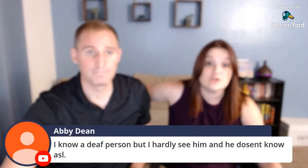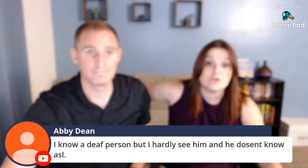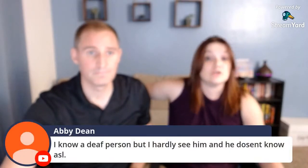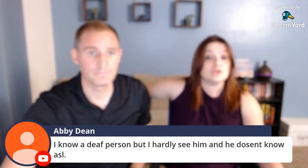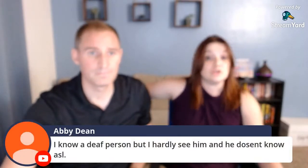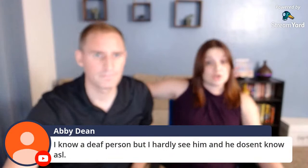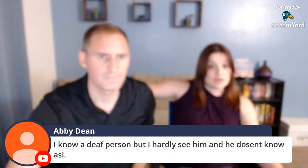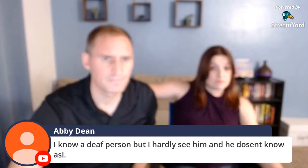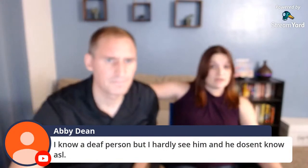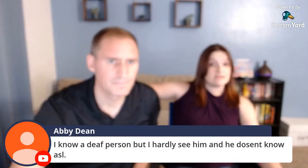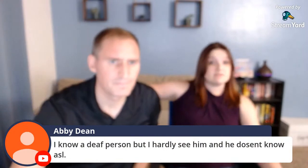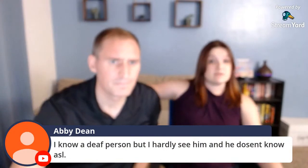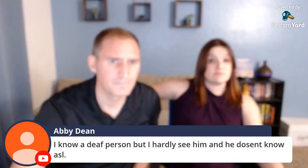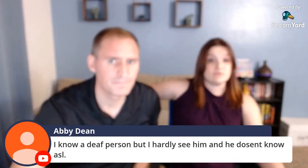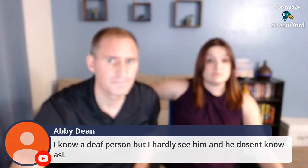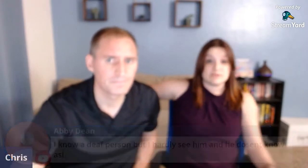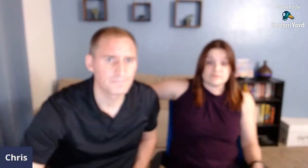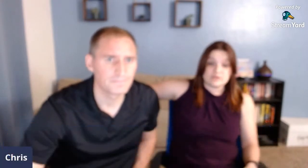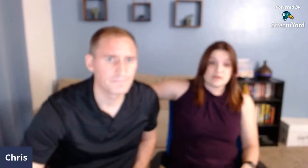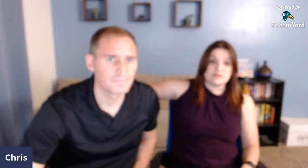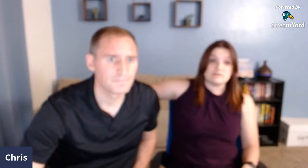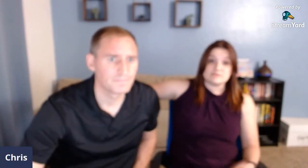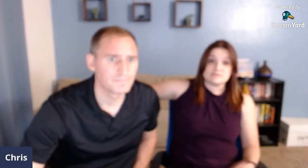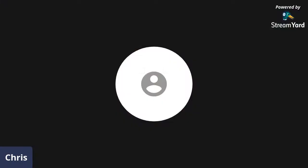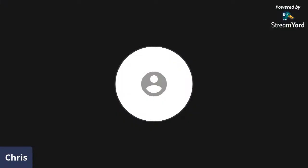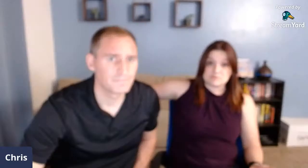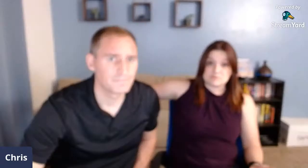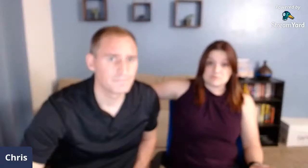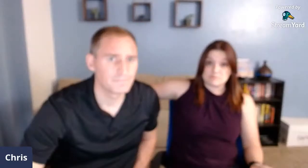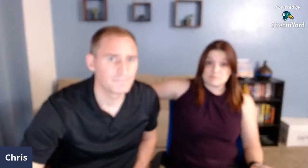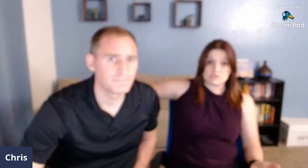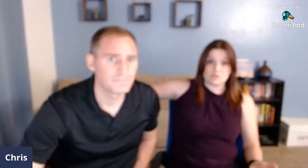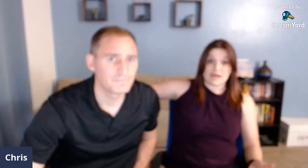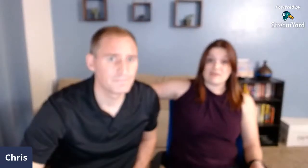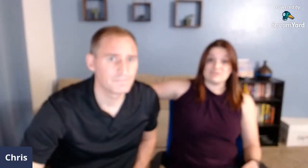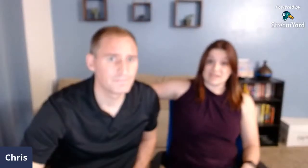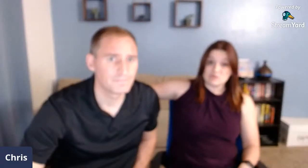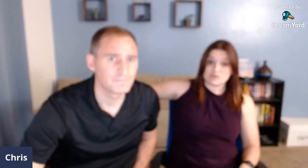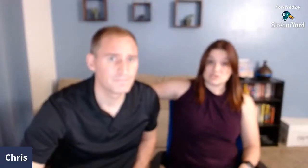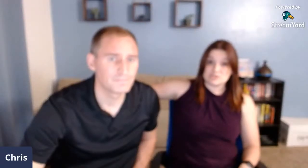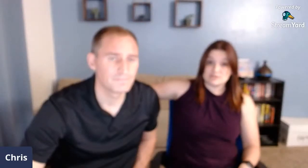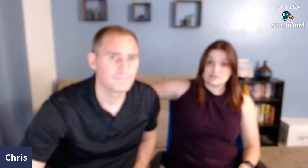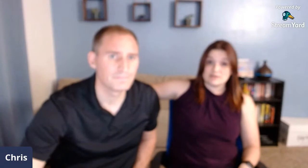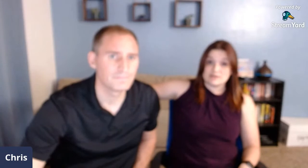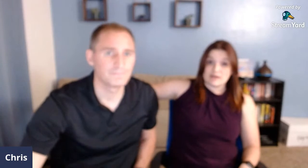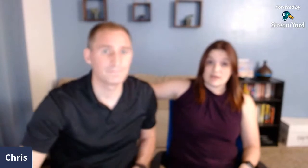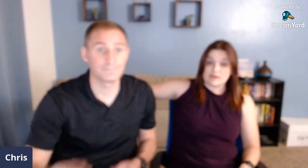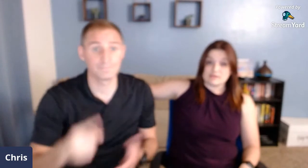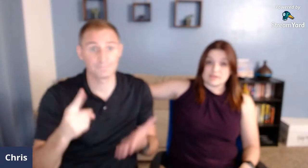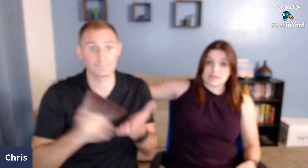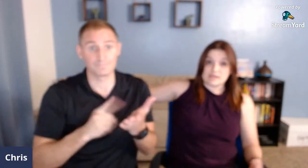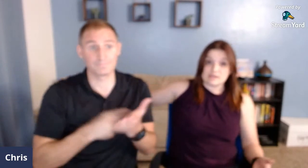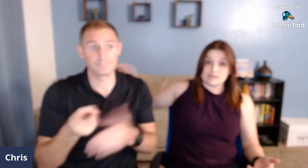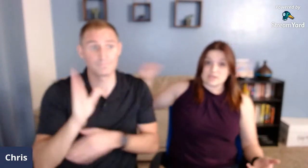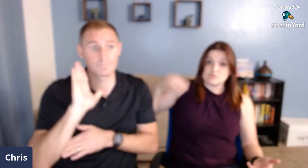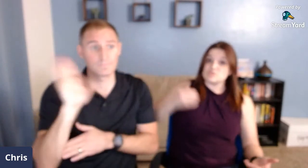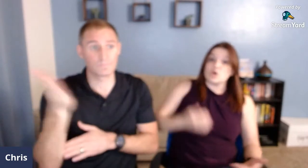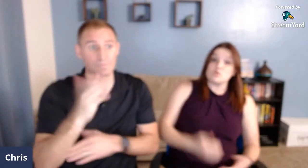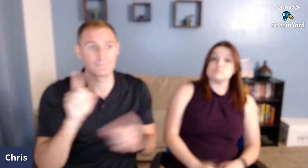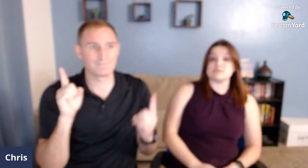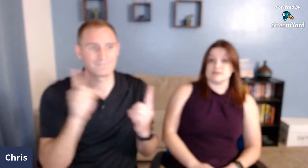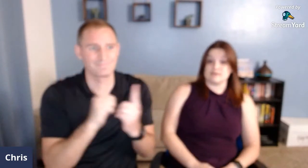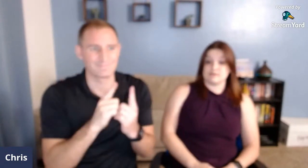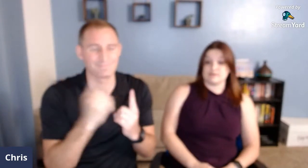ASL. You're going to run into people, believe it or not, some deaf people who maybe don't have language, and they